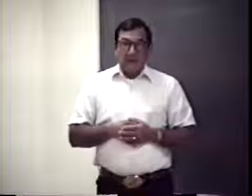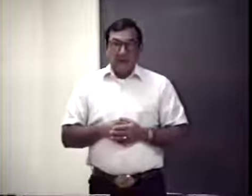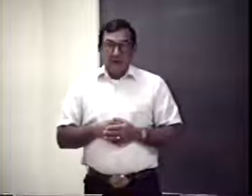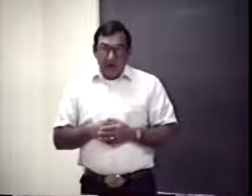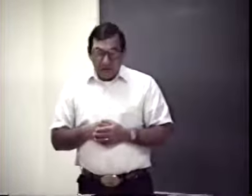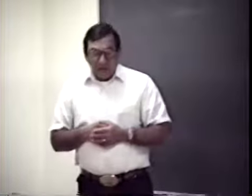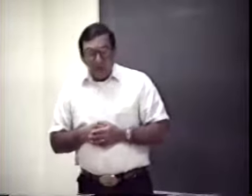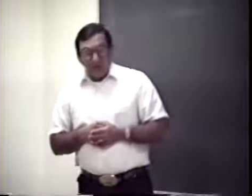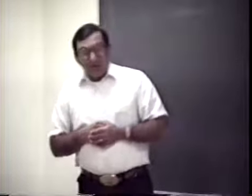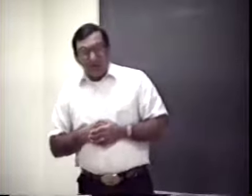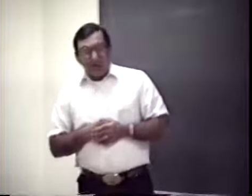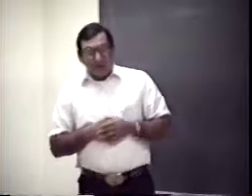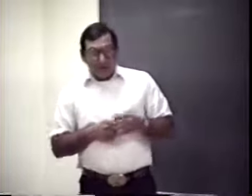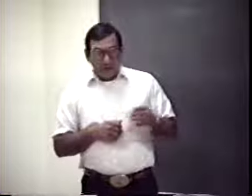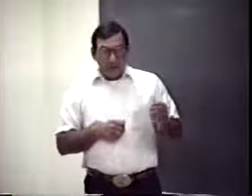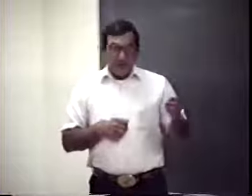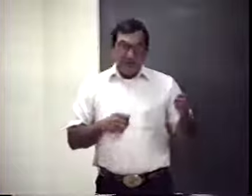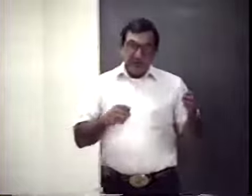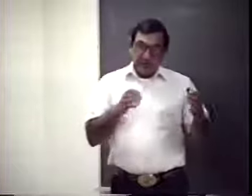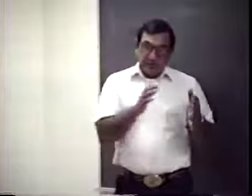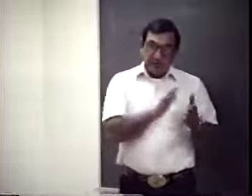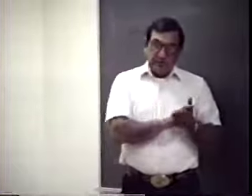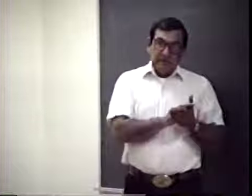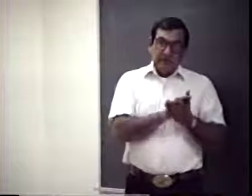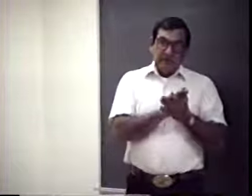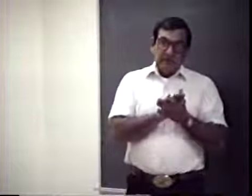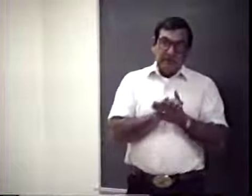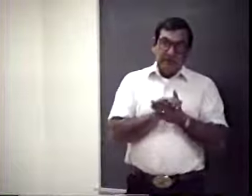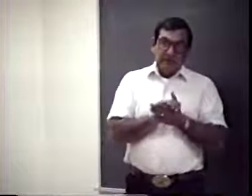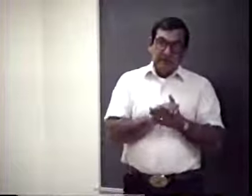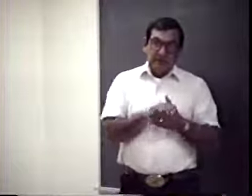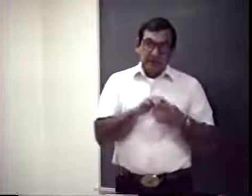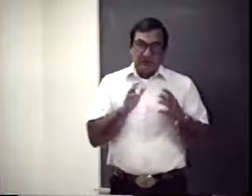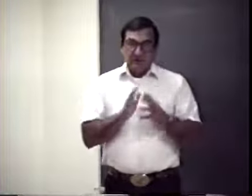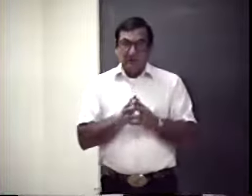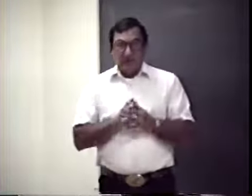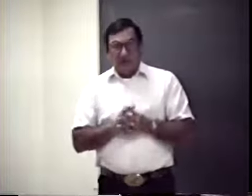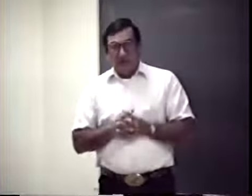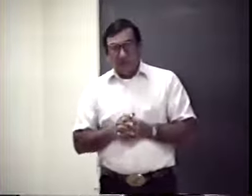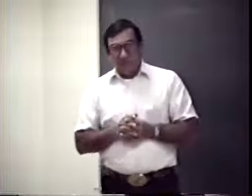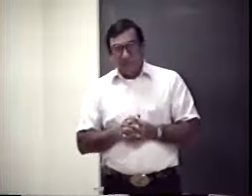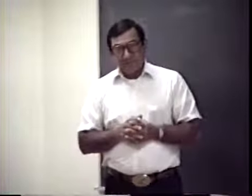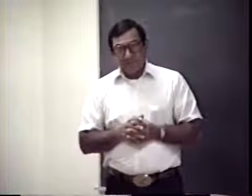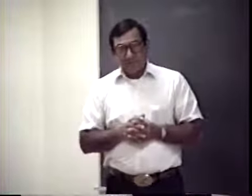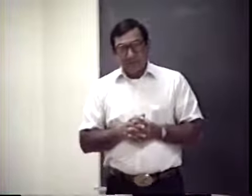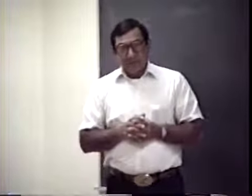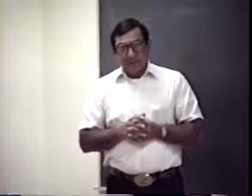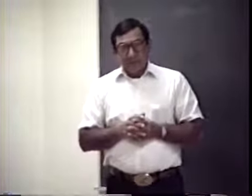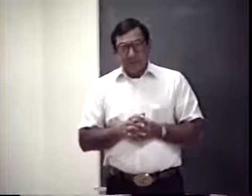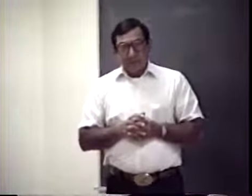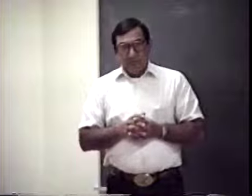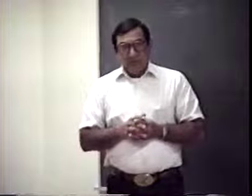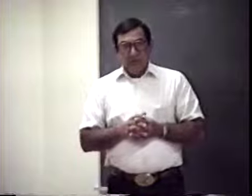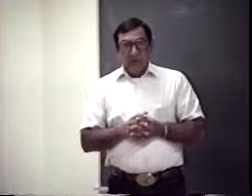The college I want to thank for letting Willie, getting Willie to come in here and helping with him and getting this set up. But I think the